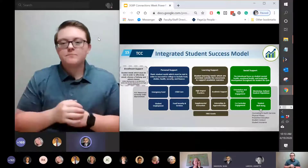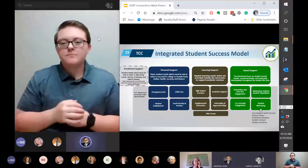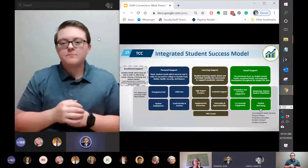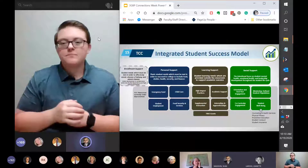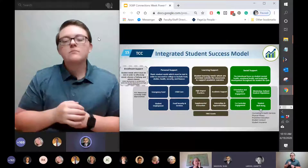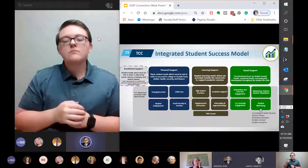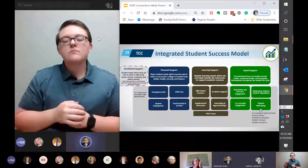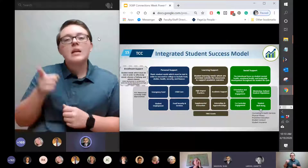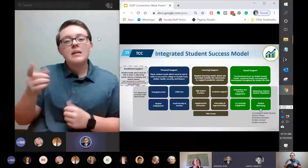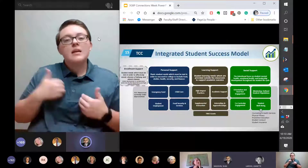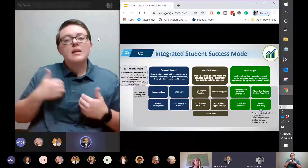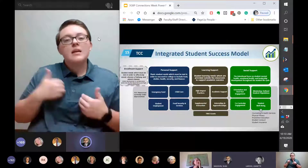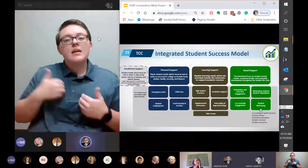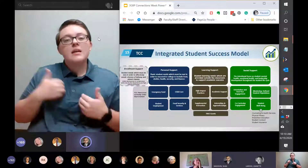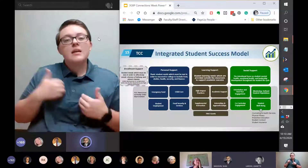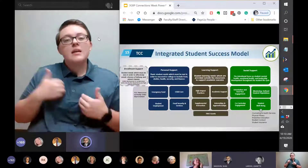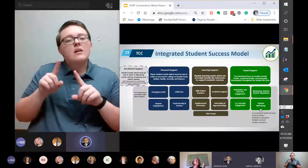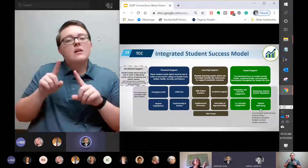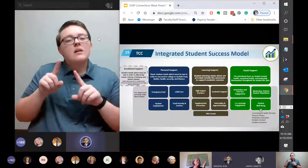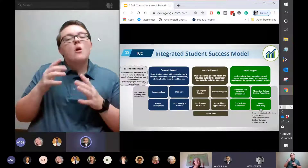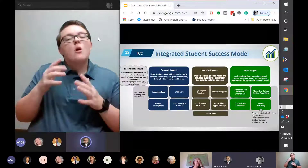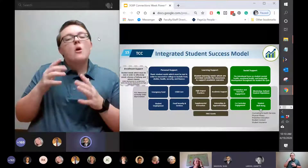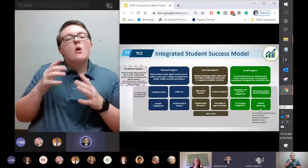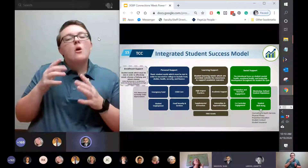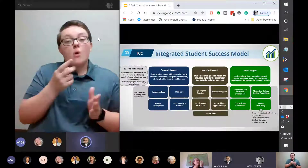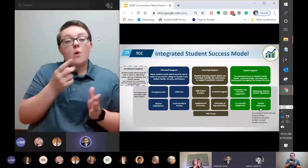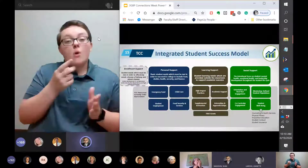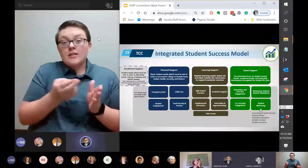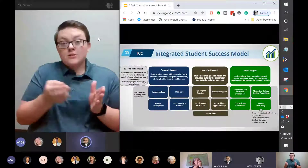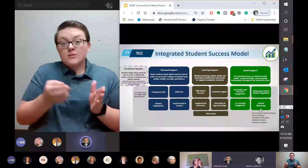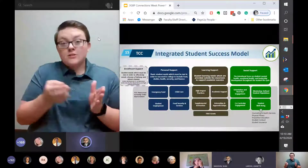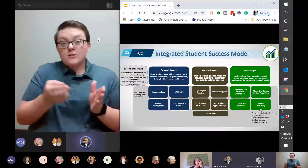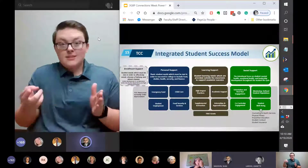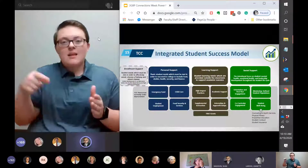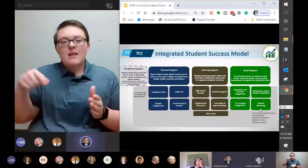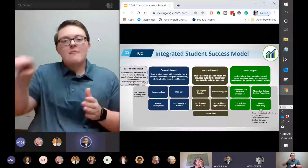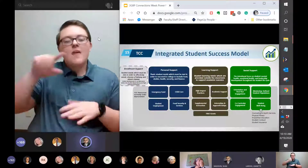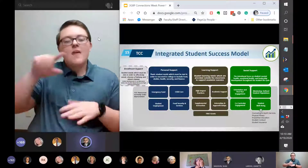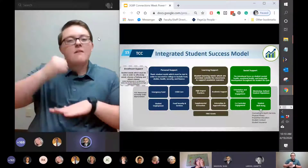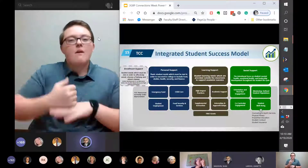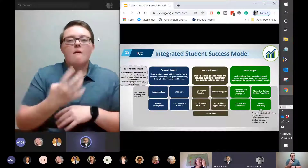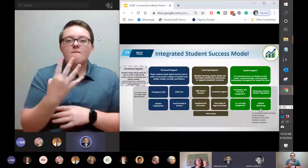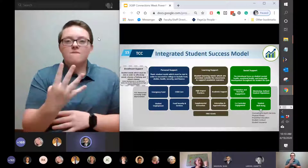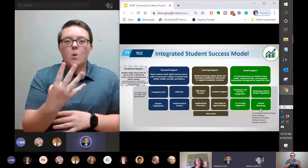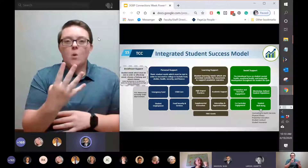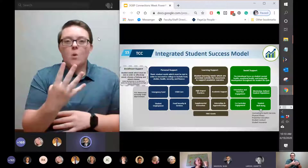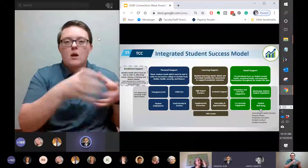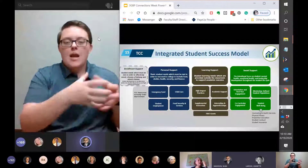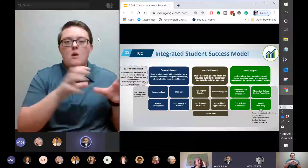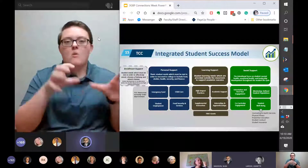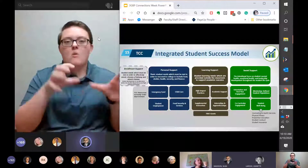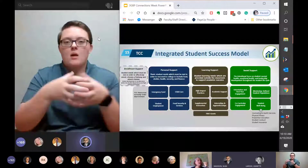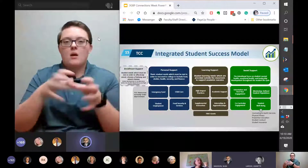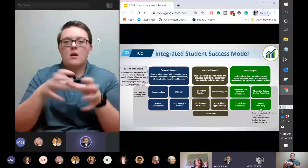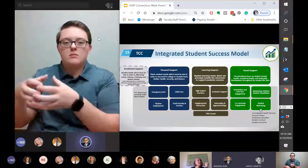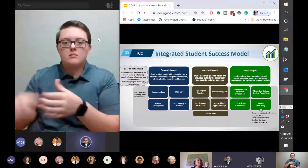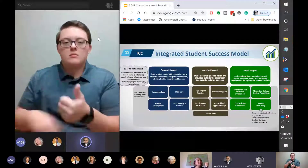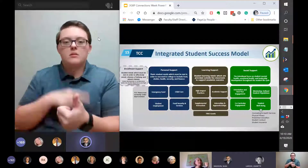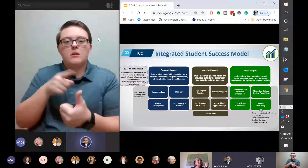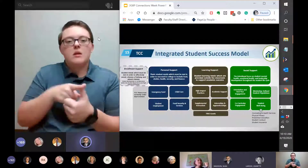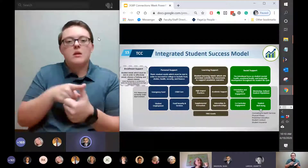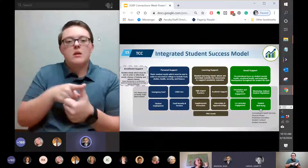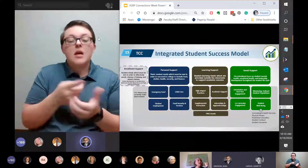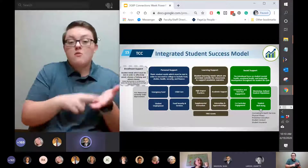of the college into 4 areas. And those 4 areas are enrollment support, personal